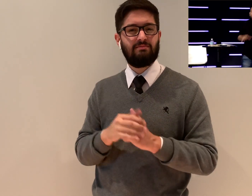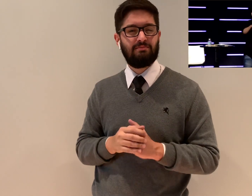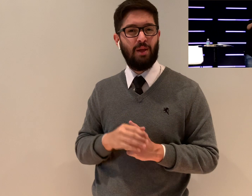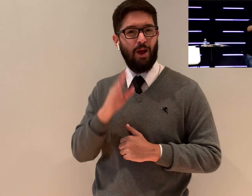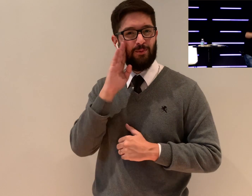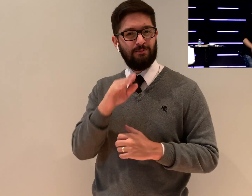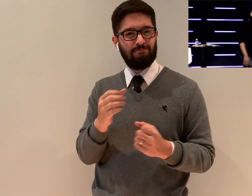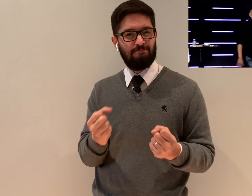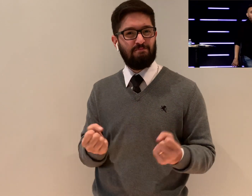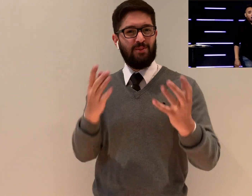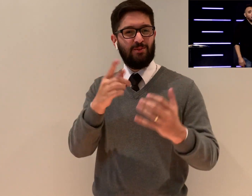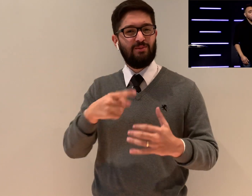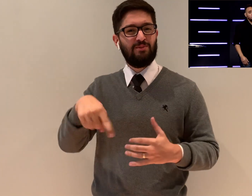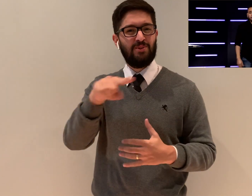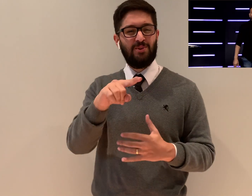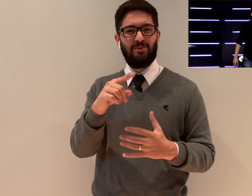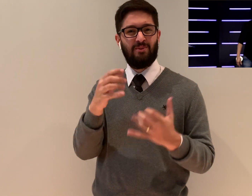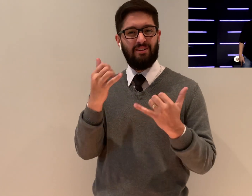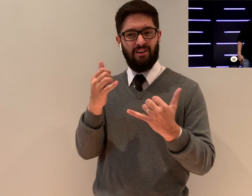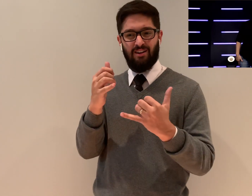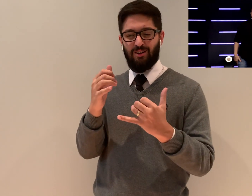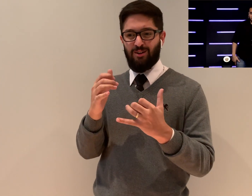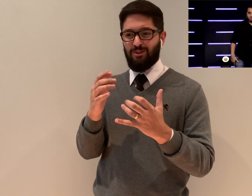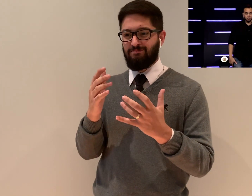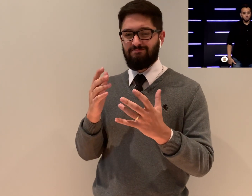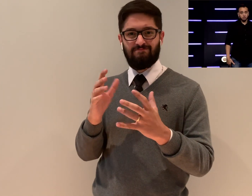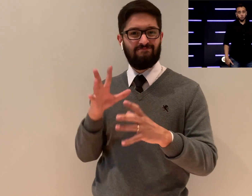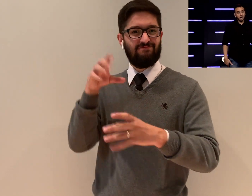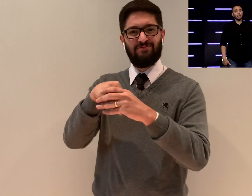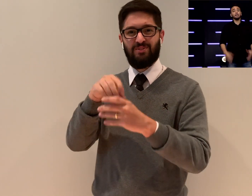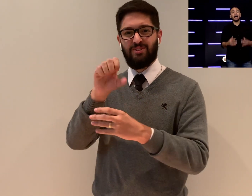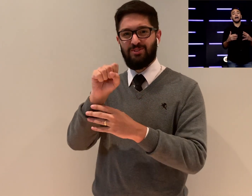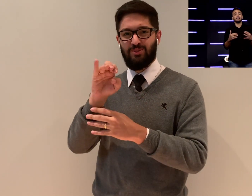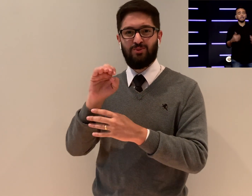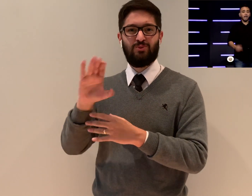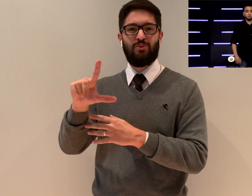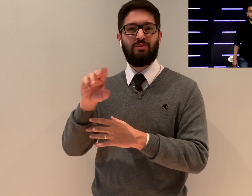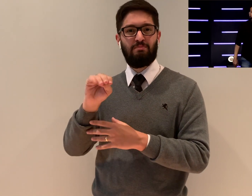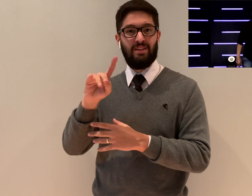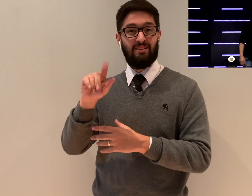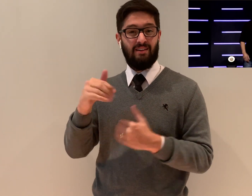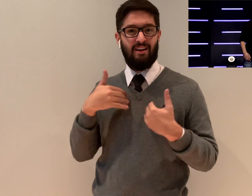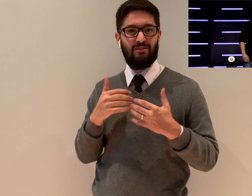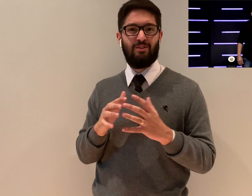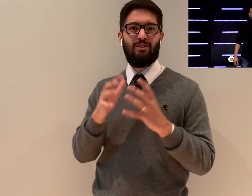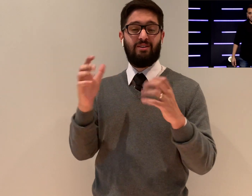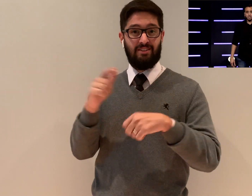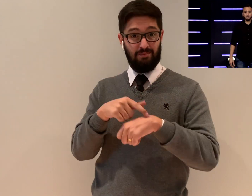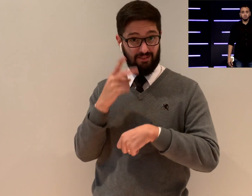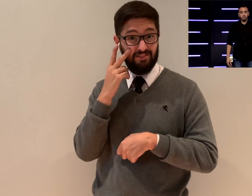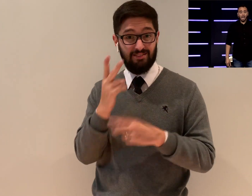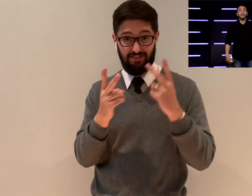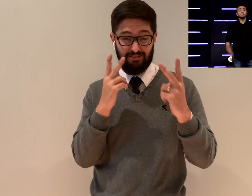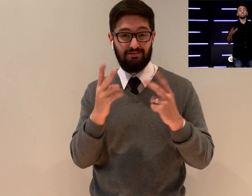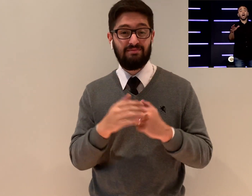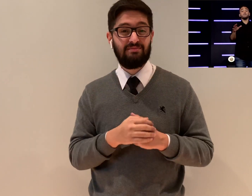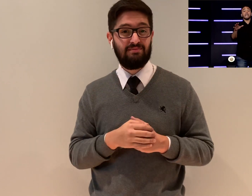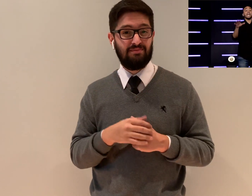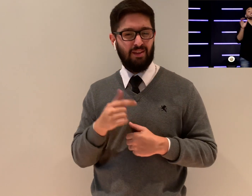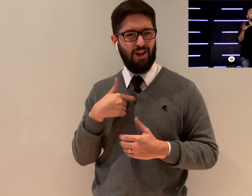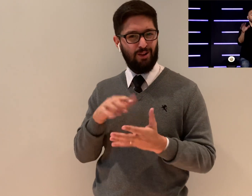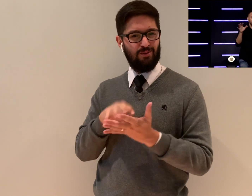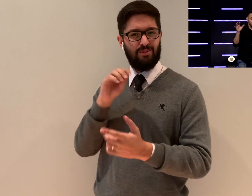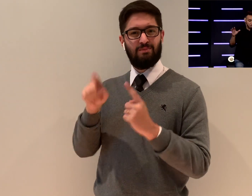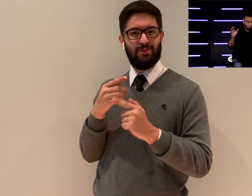I know a lot of you are all up on social media. You got a lot of time. I see it. I discovered